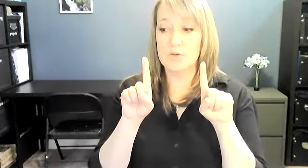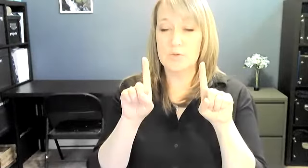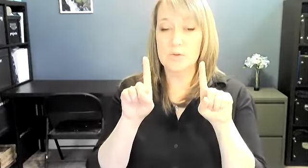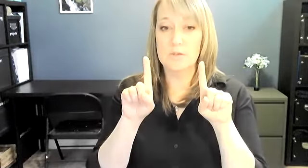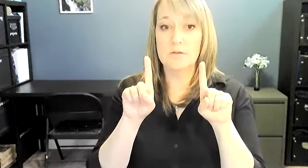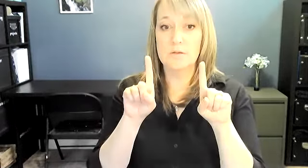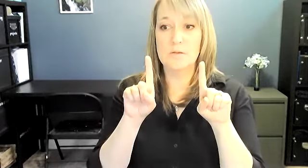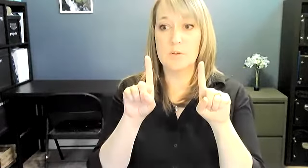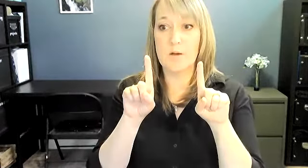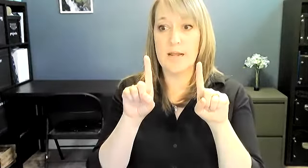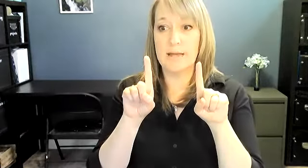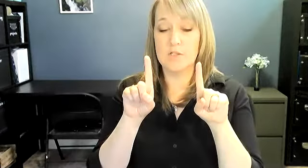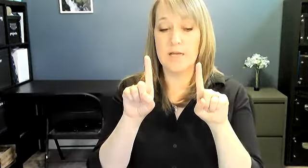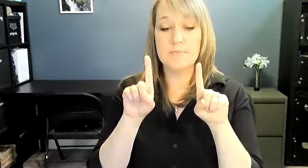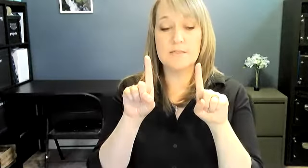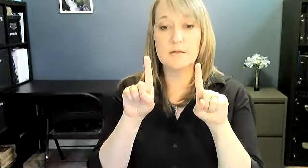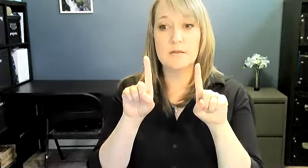two number one hand shapes